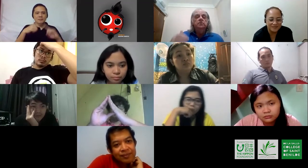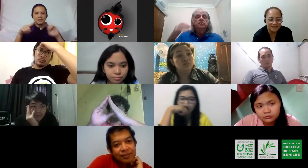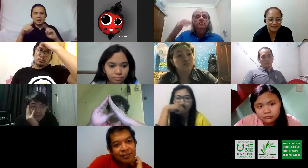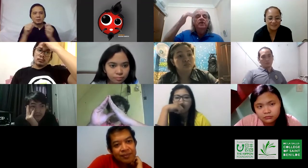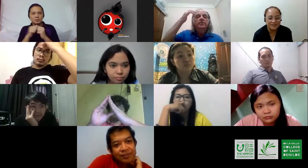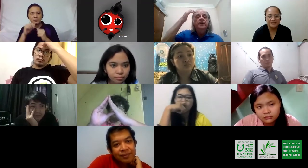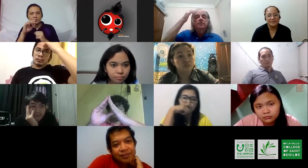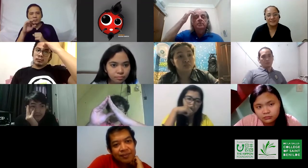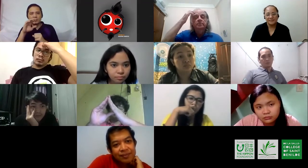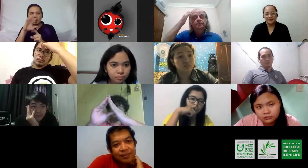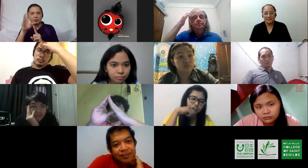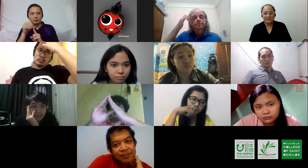Philippines?